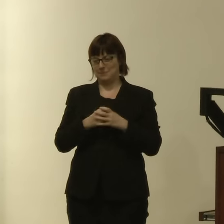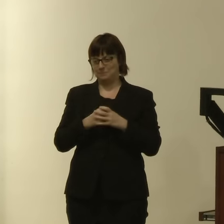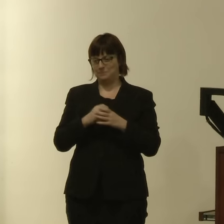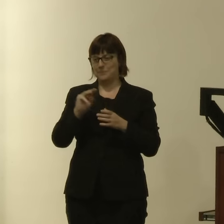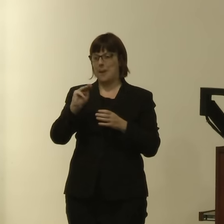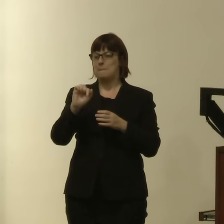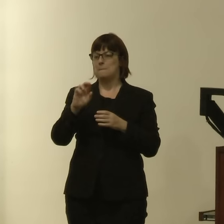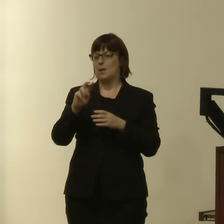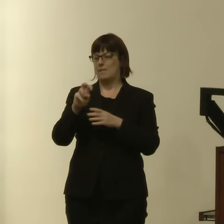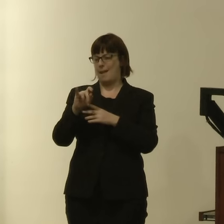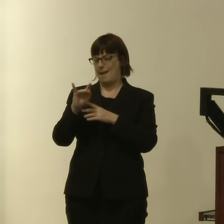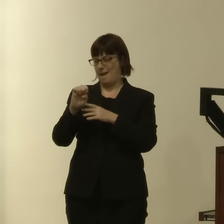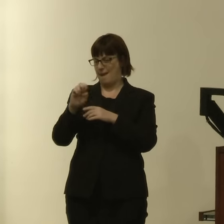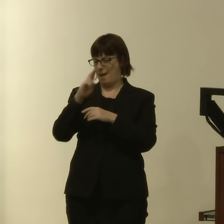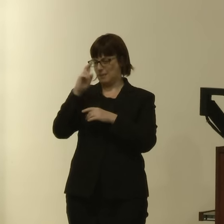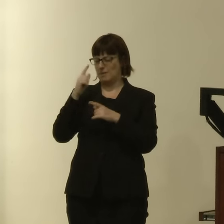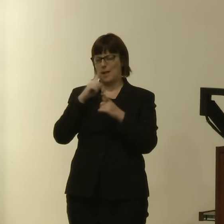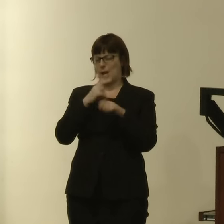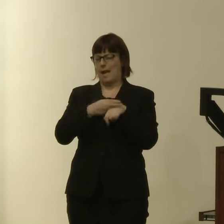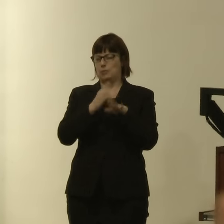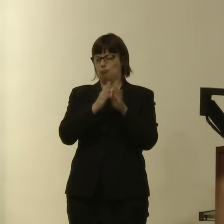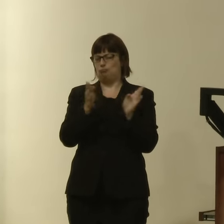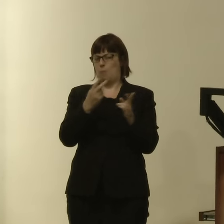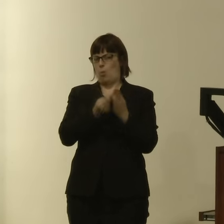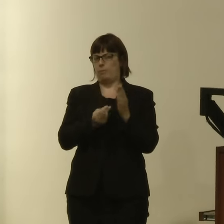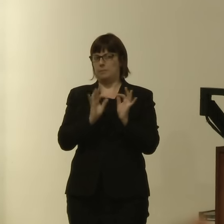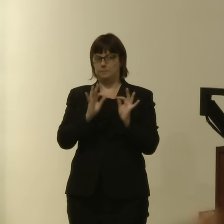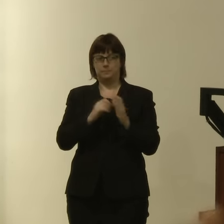Mirbalay, and Haiti in general.